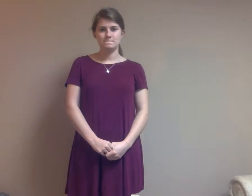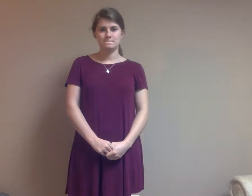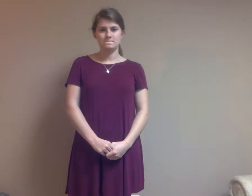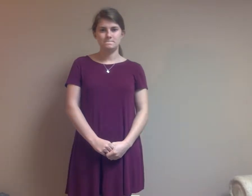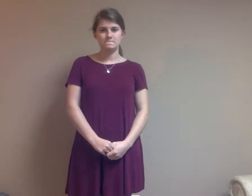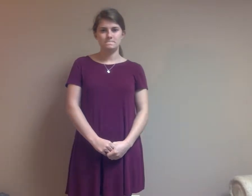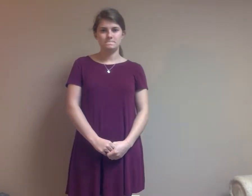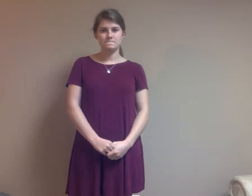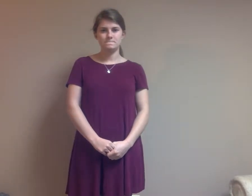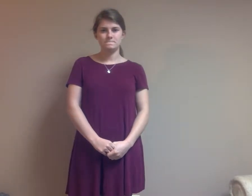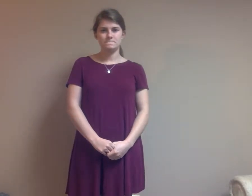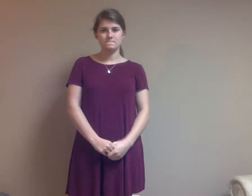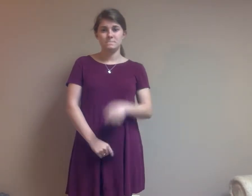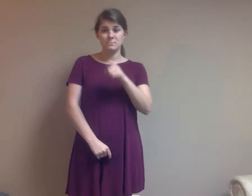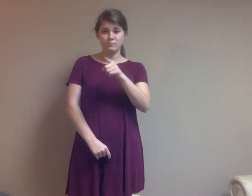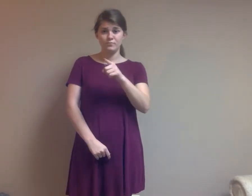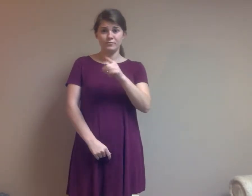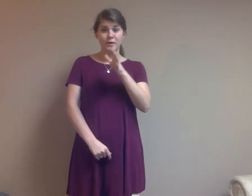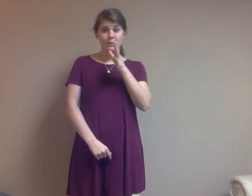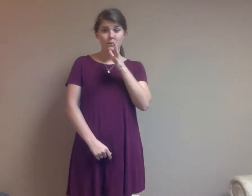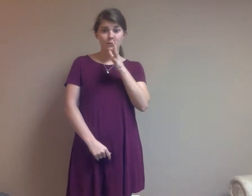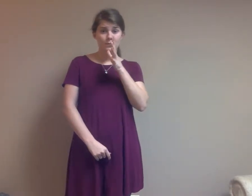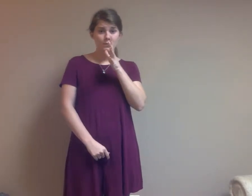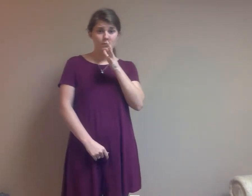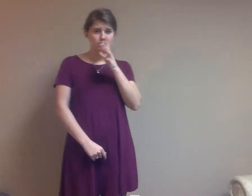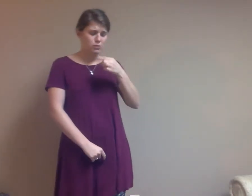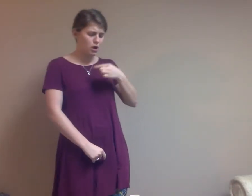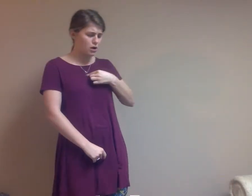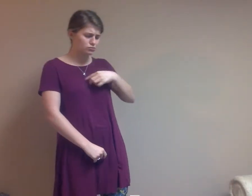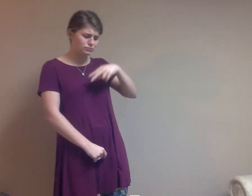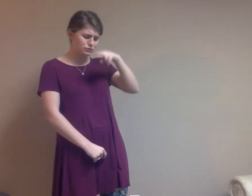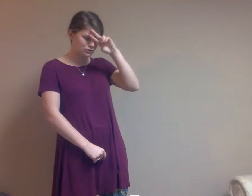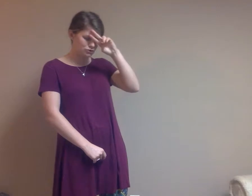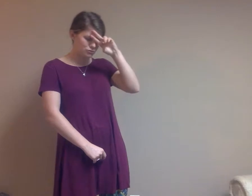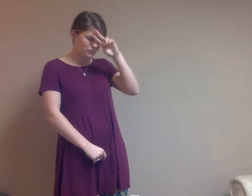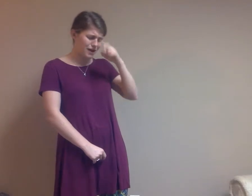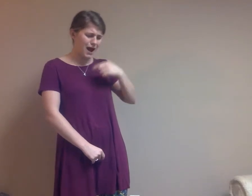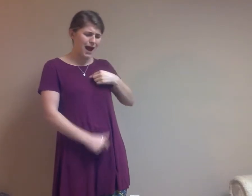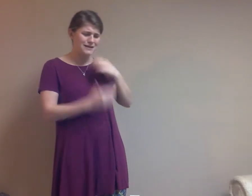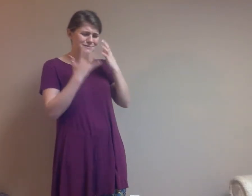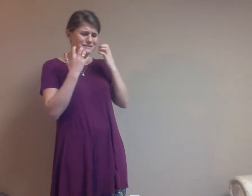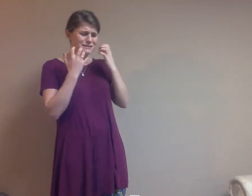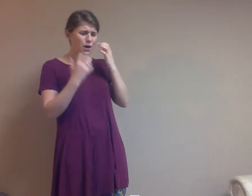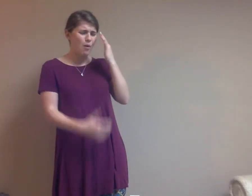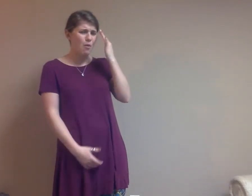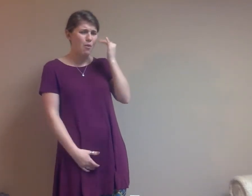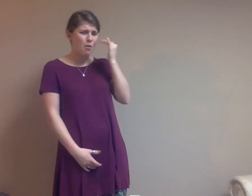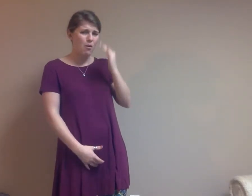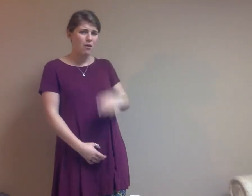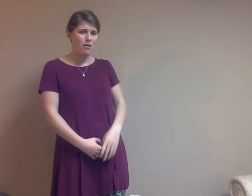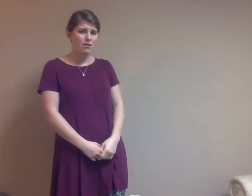Stupid, why do I get so upset? She's having a lovely time. She should have gone for me. We wouldn't be right if you didn't. Oh,